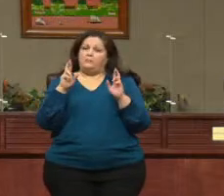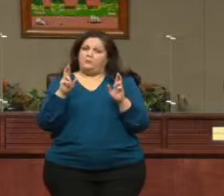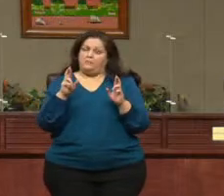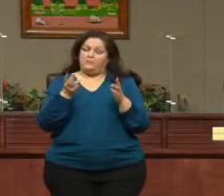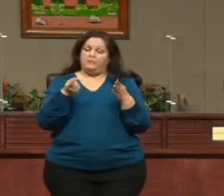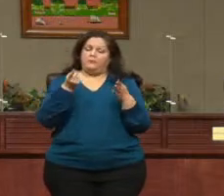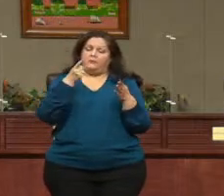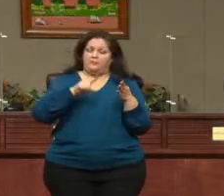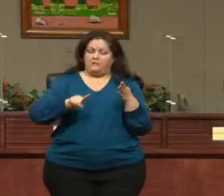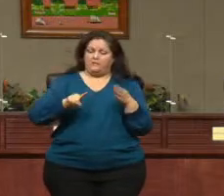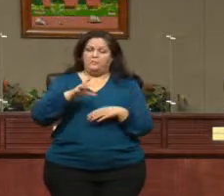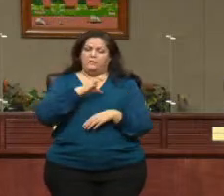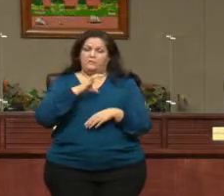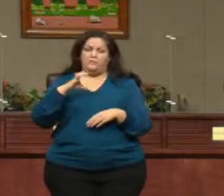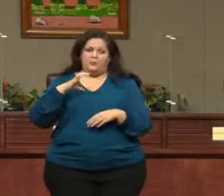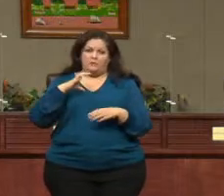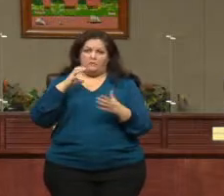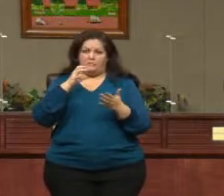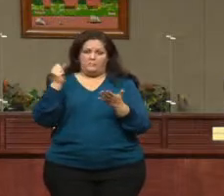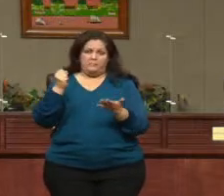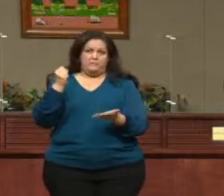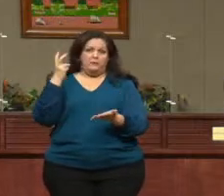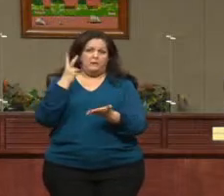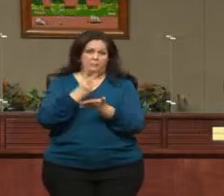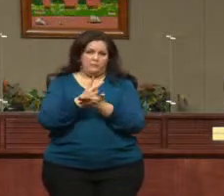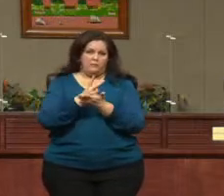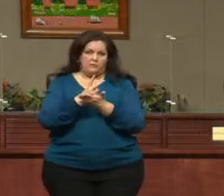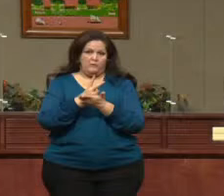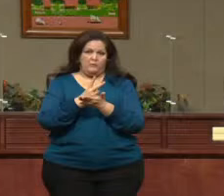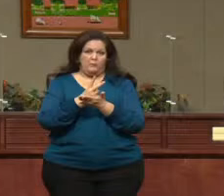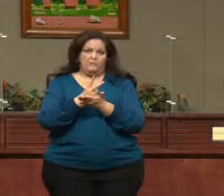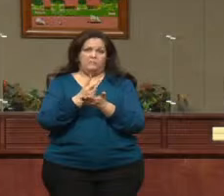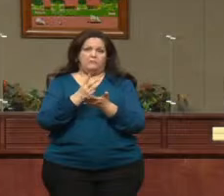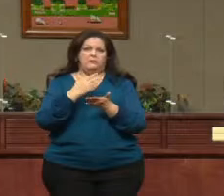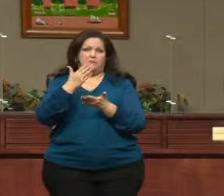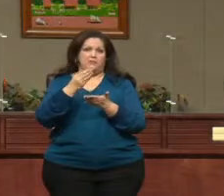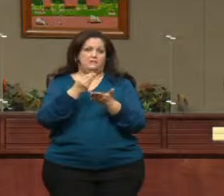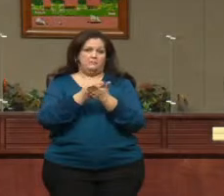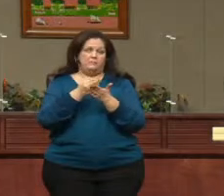that Congress will pass the next stimulus round.